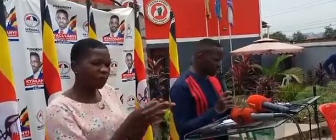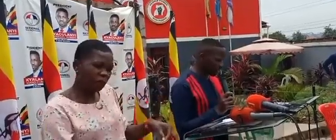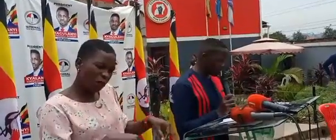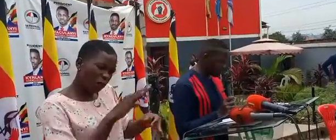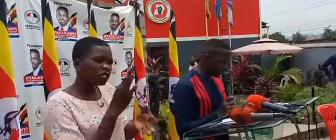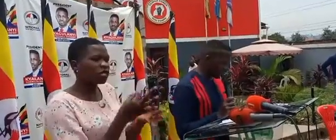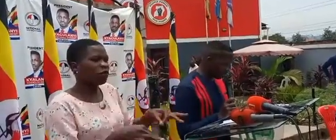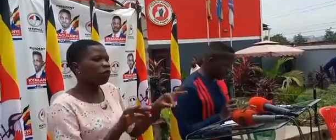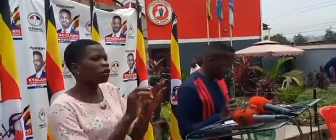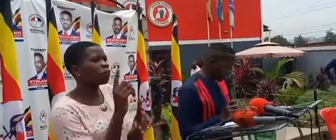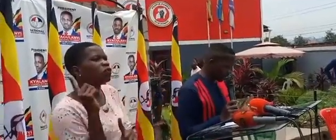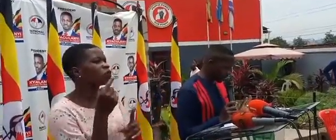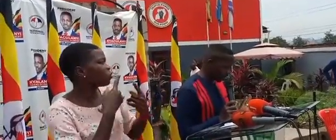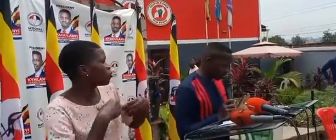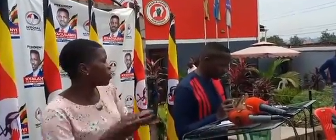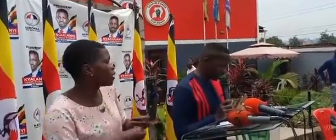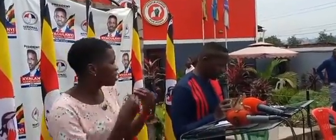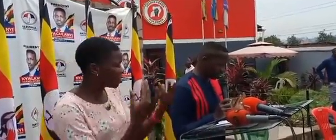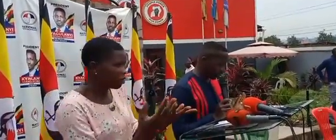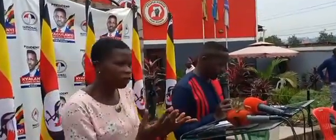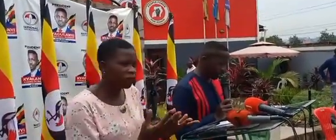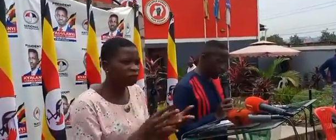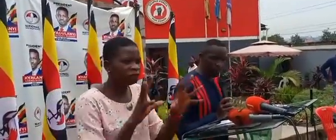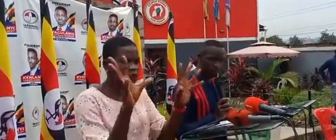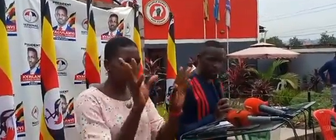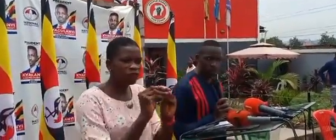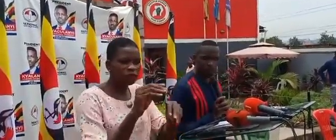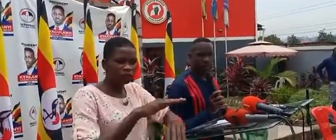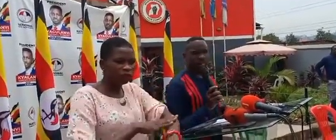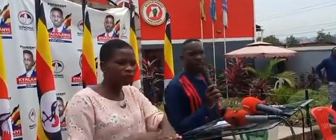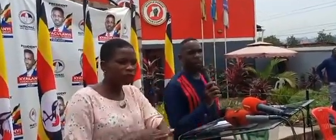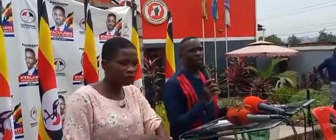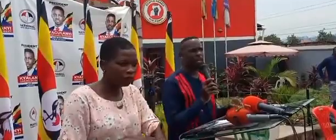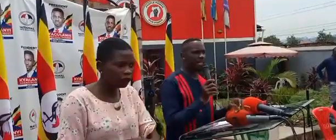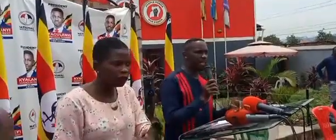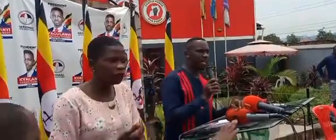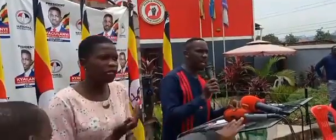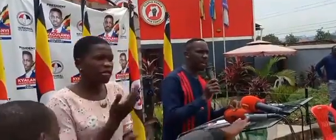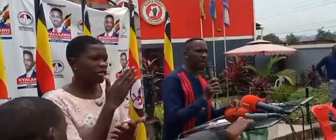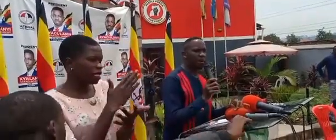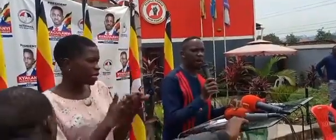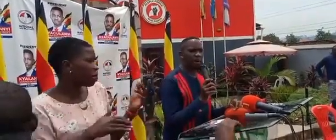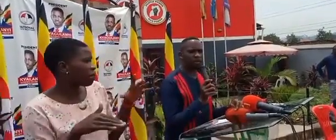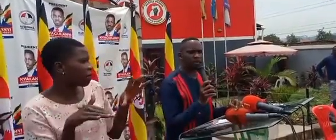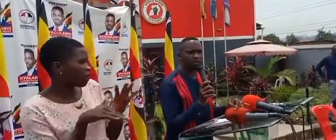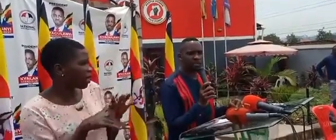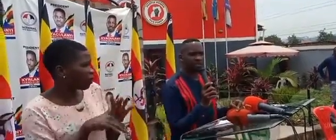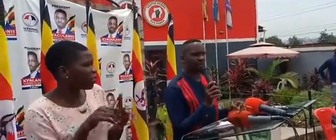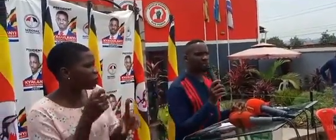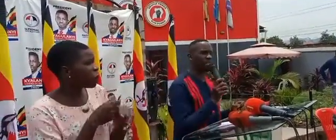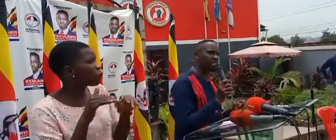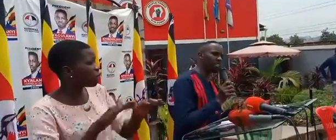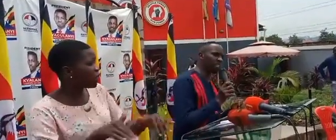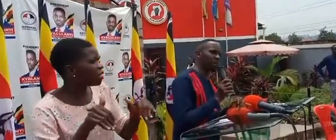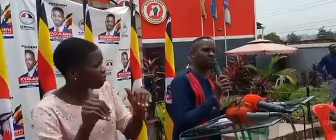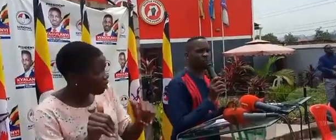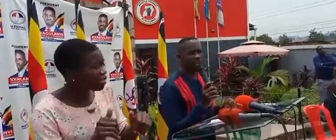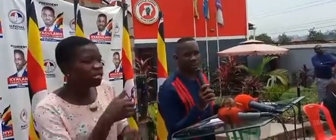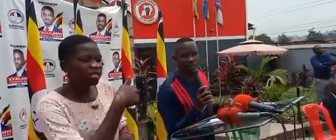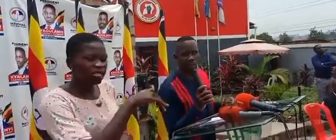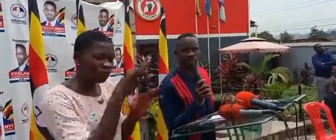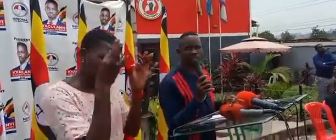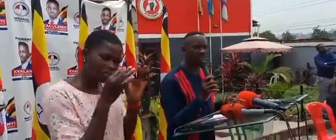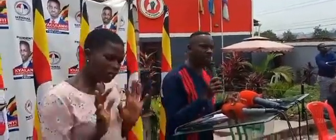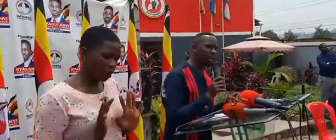give them. Very briefly, Luganda Charles Yabuziza, Ababaka Bafawamu, Baba Dega, Basa Zeo Saidi,